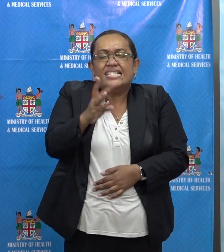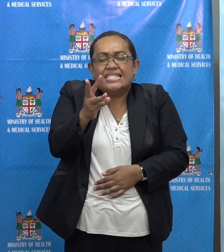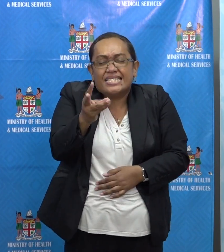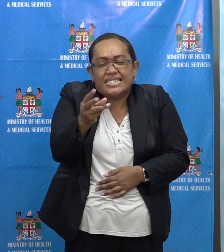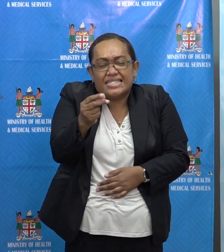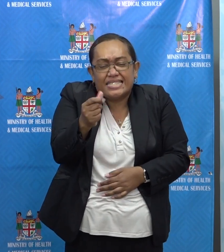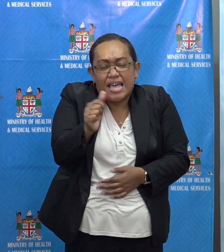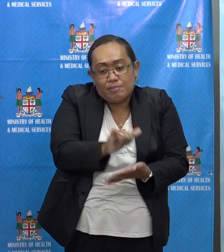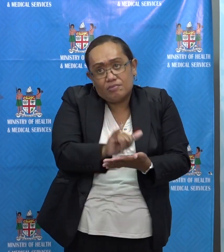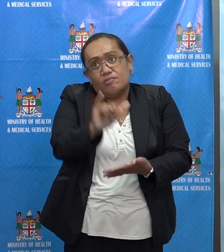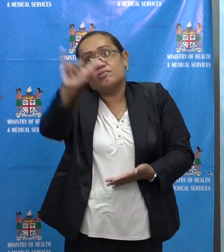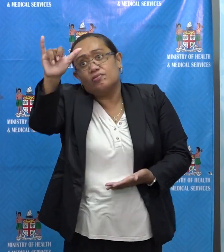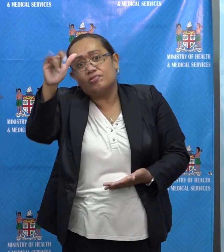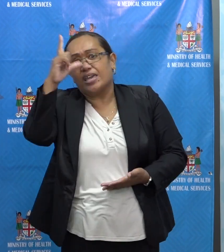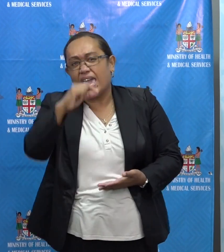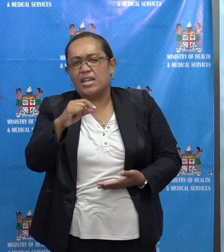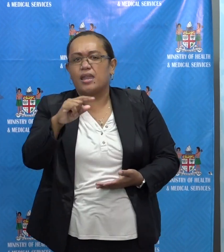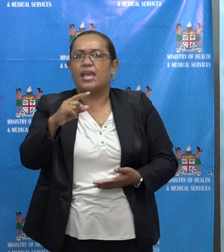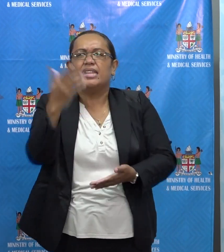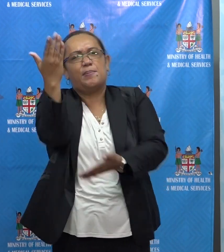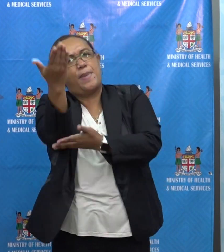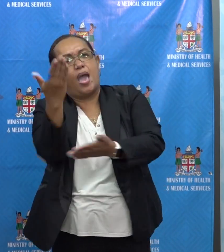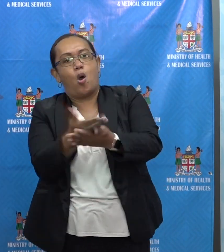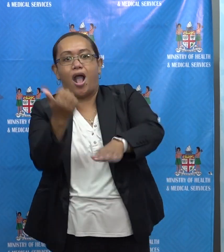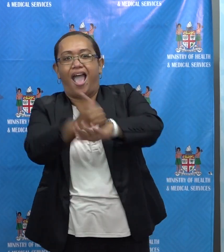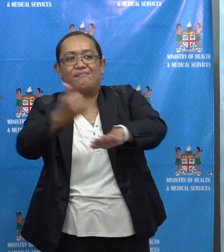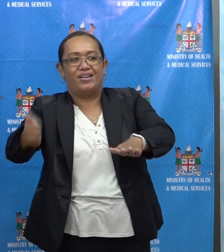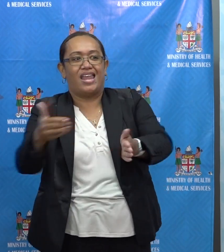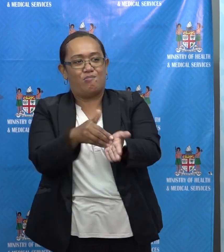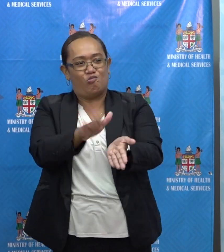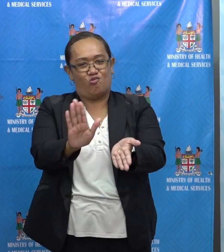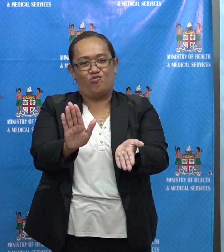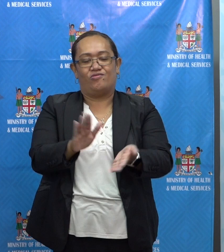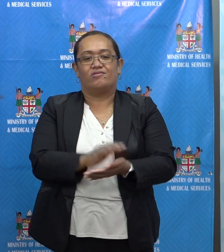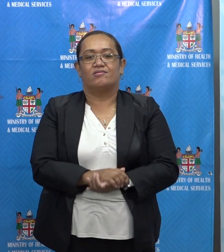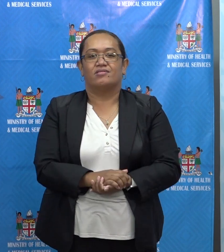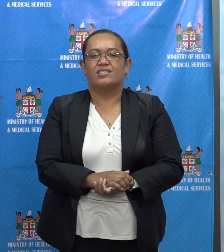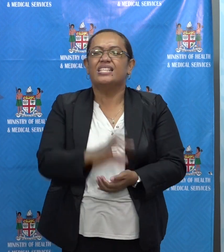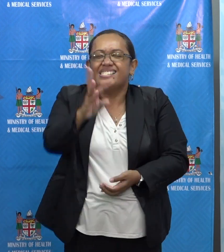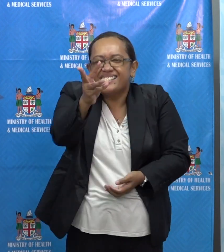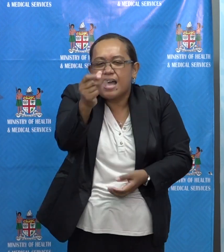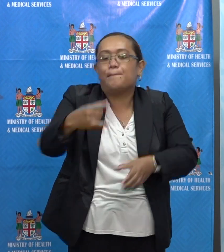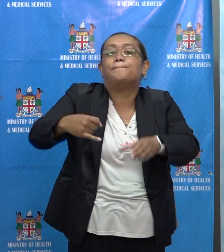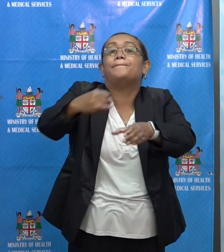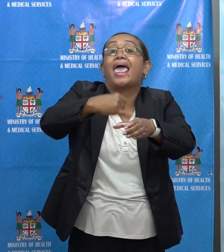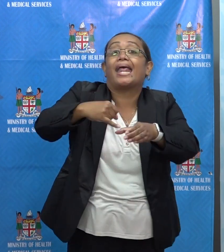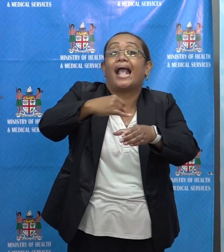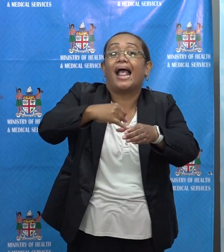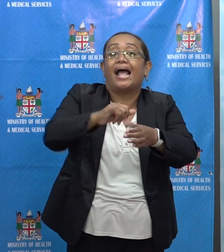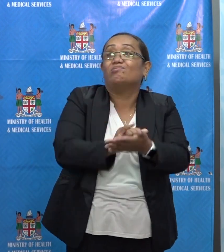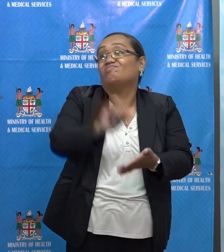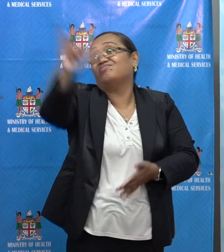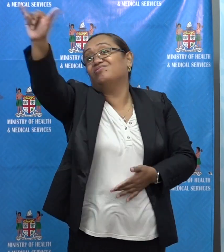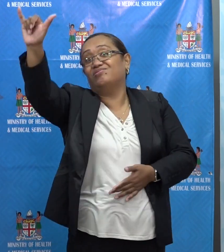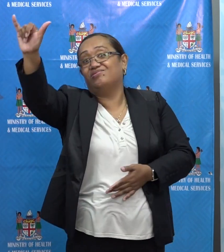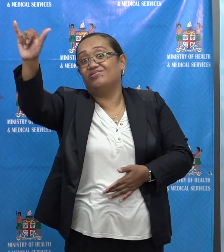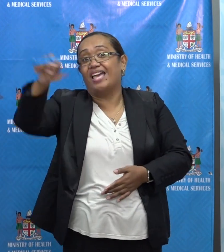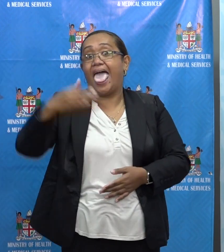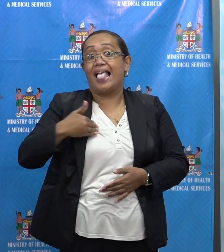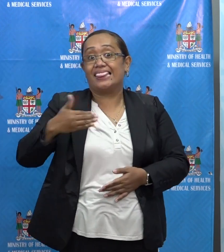a case-by-case basis. Medical, especially those who are going for medical treatment. And